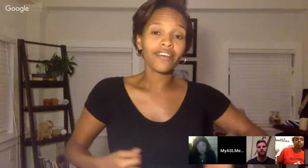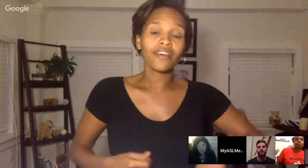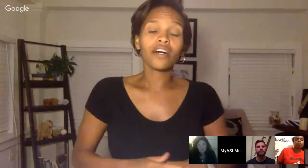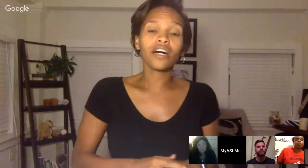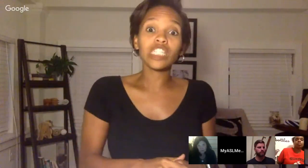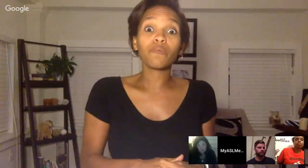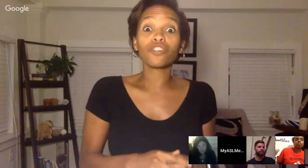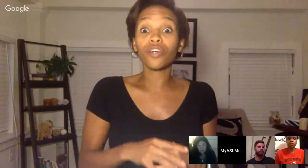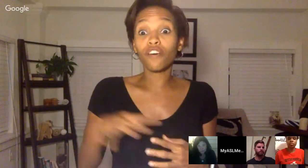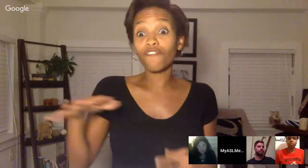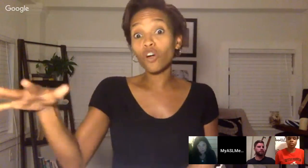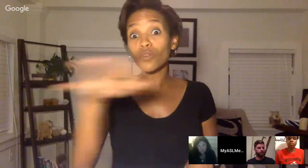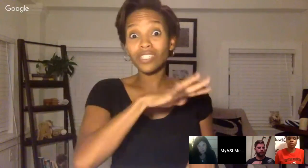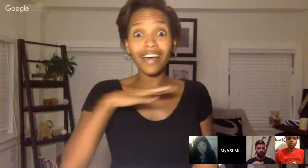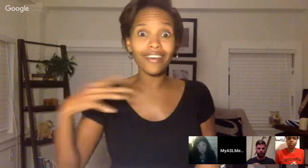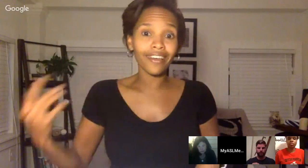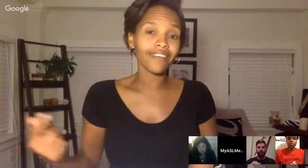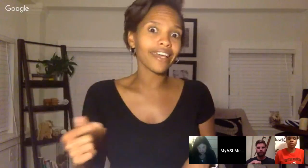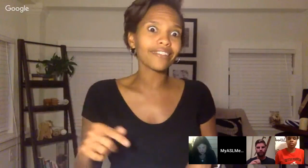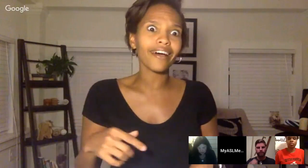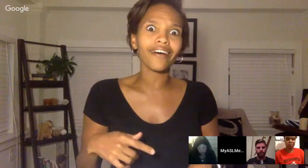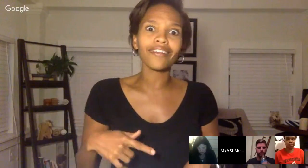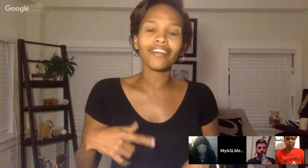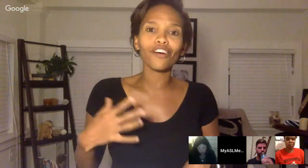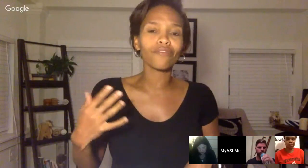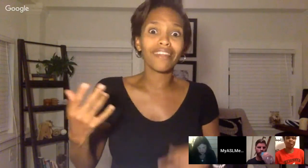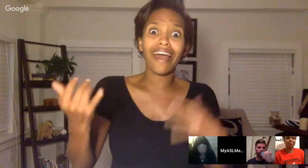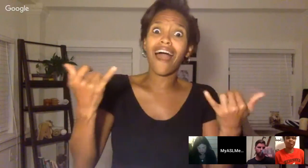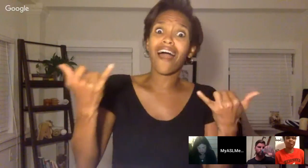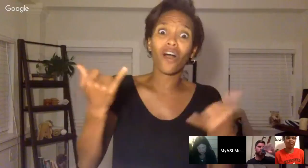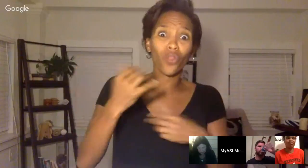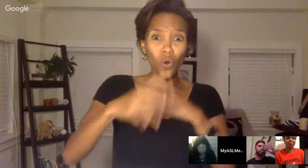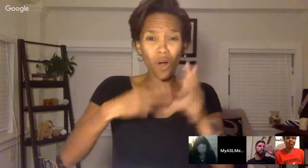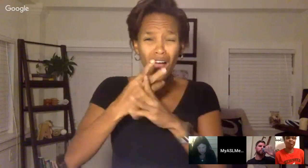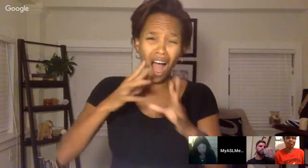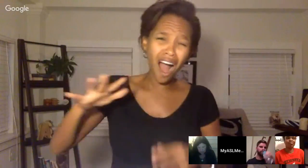that, especially in a formal setting, and they said,